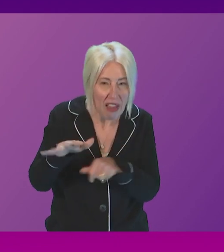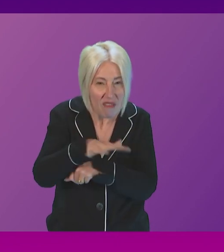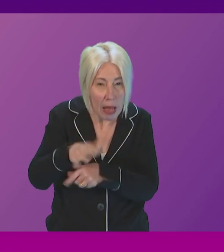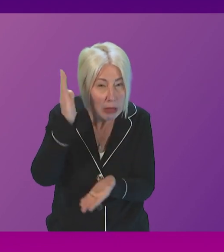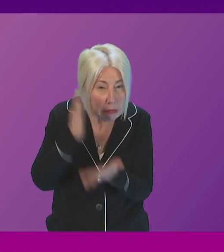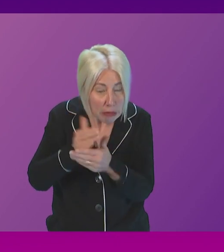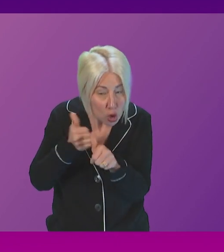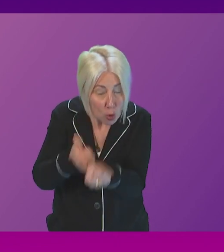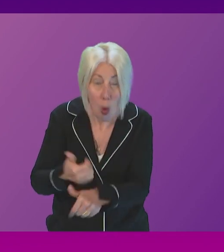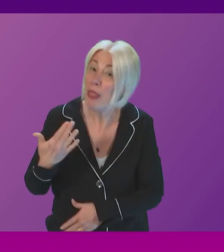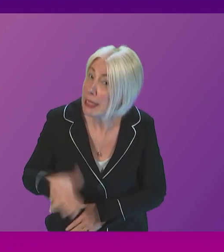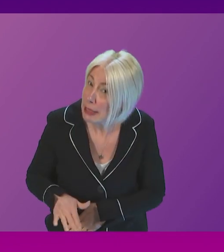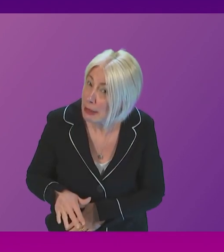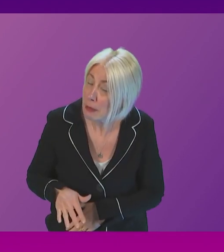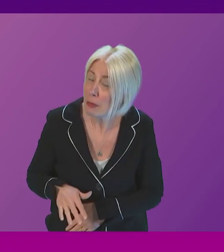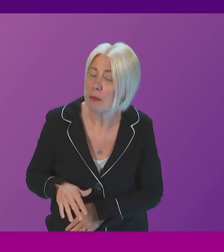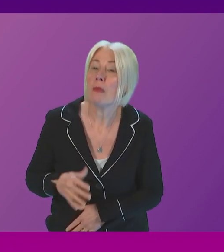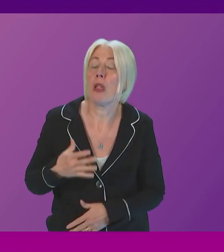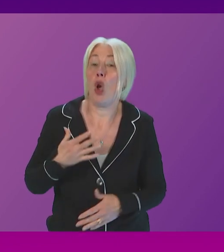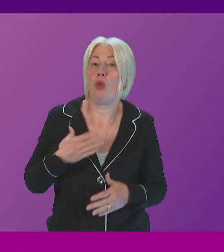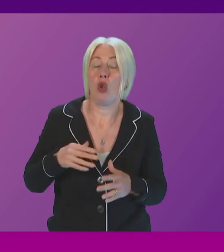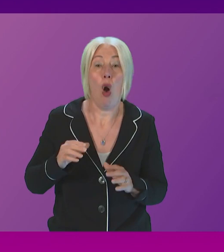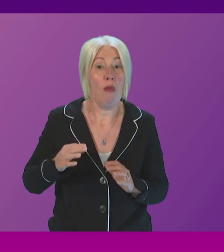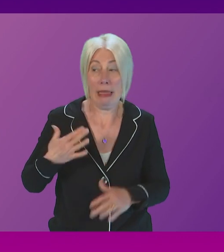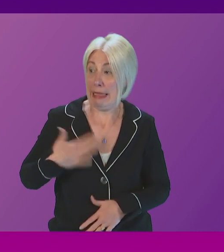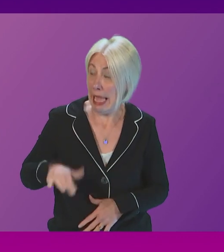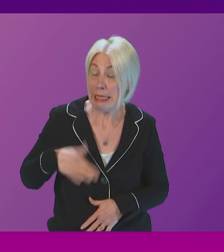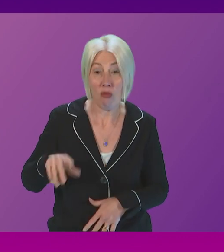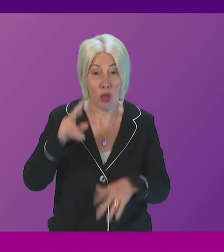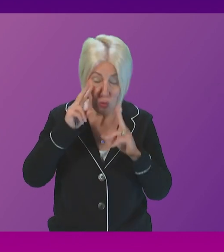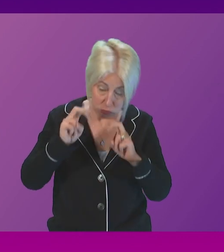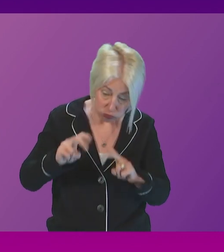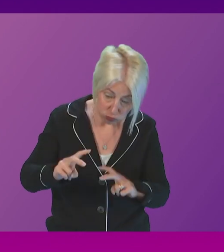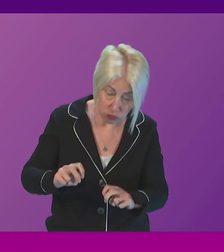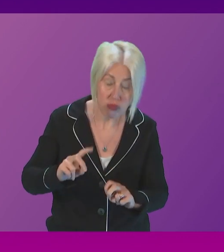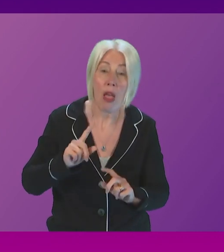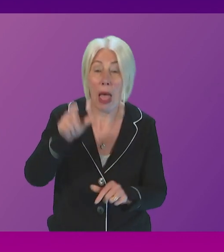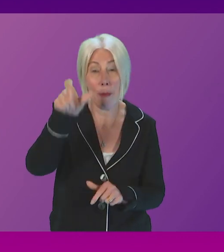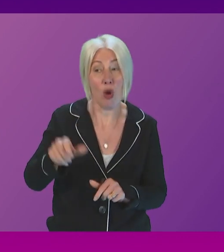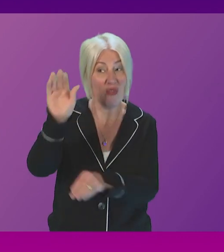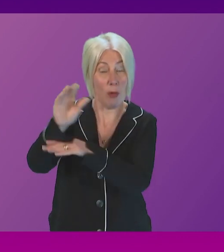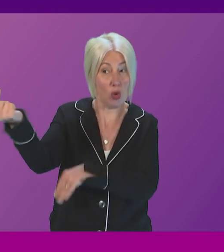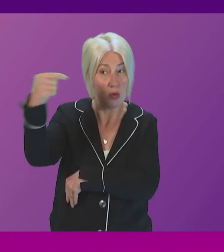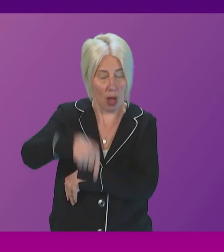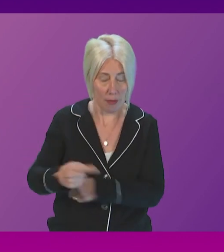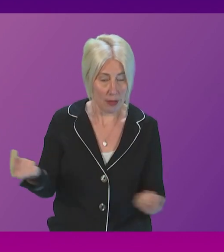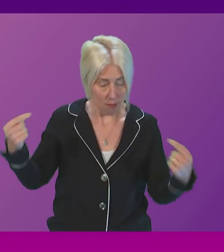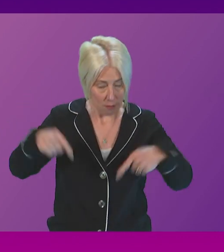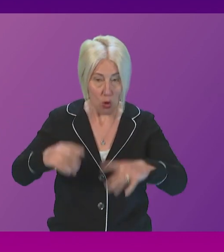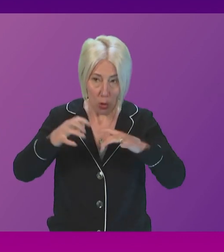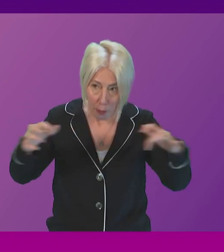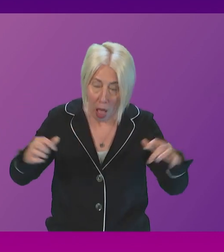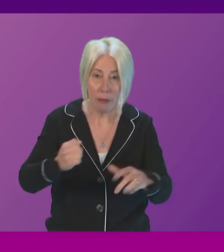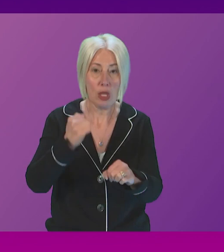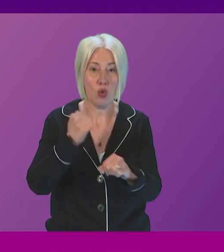that they need. They would have all the necessary powers to investigate and present their findings to the parliament and to